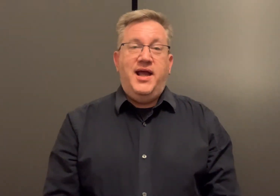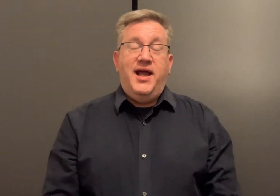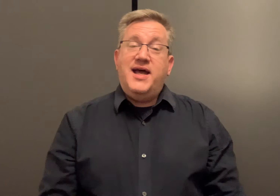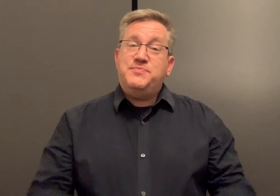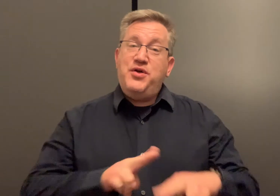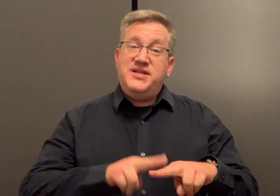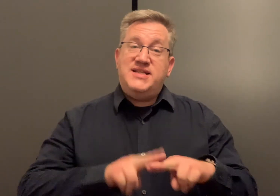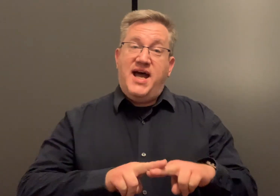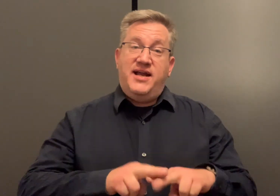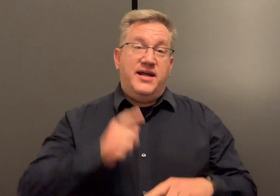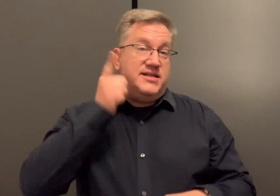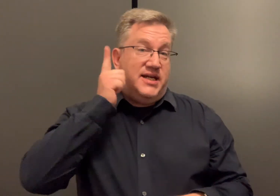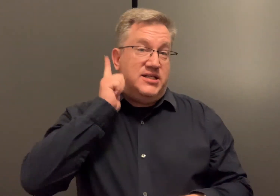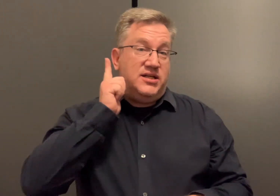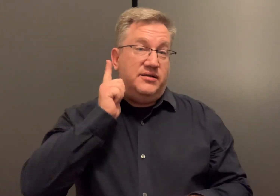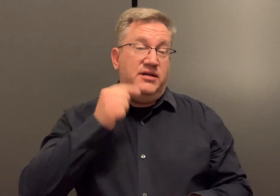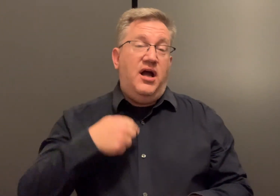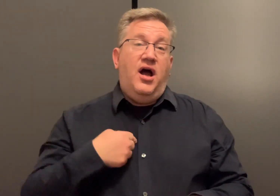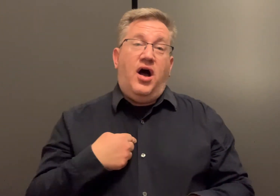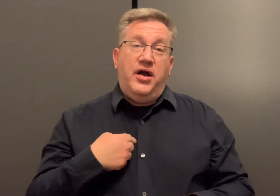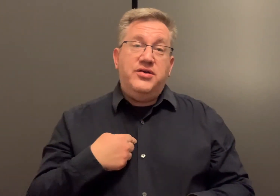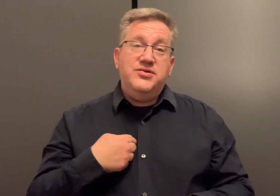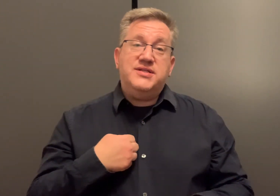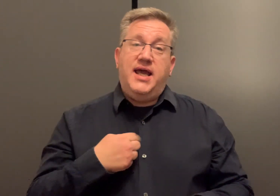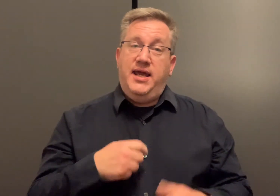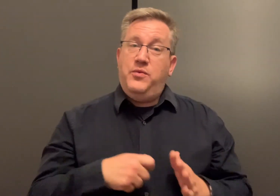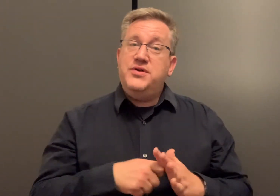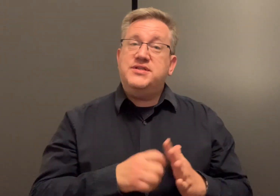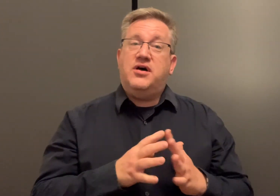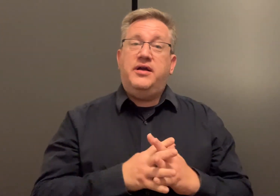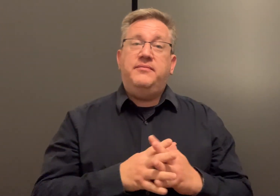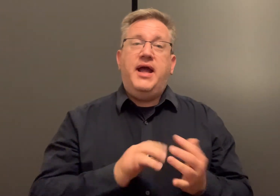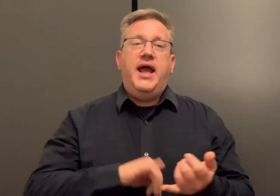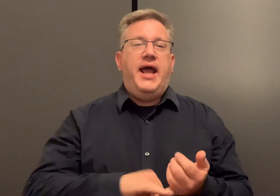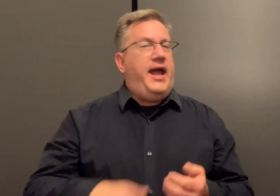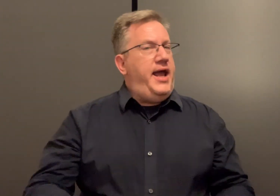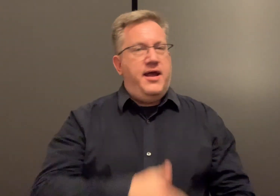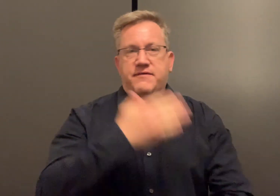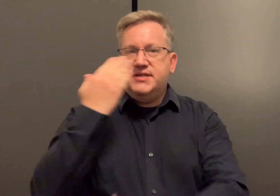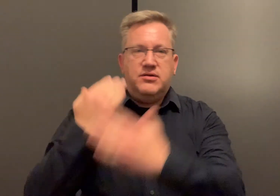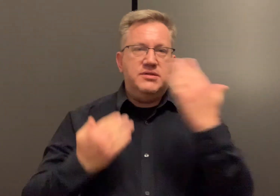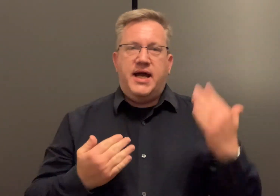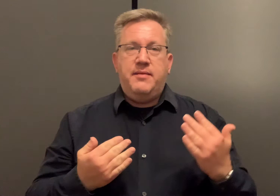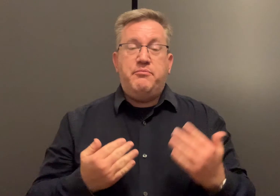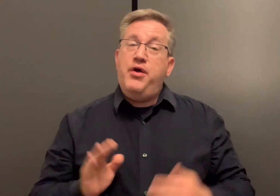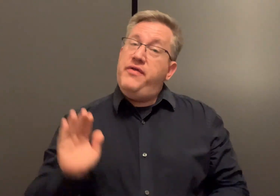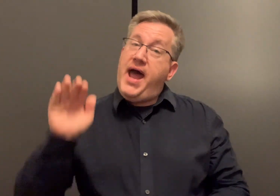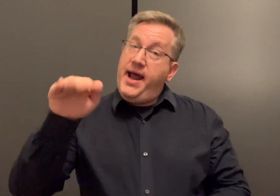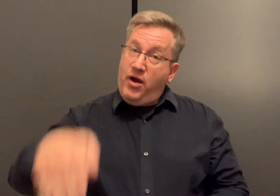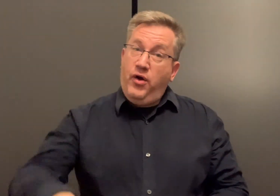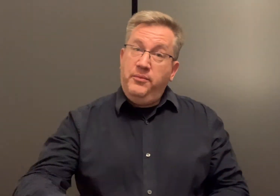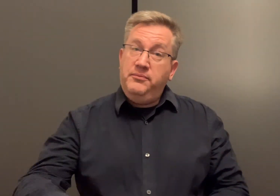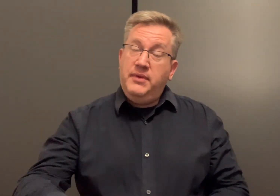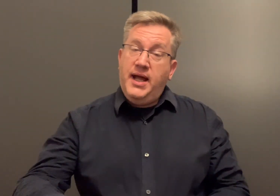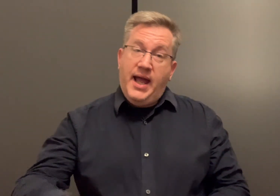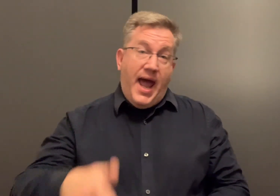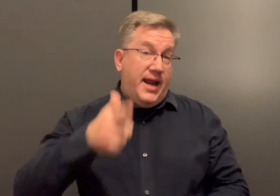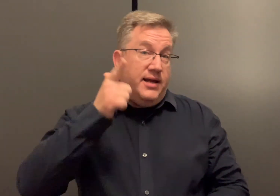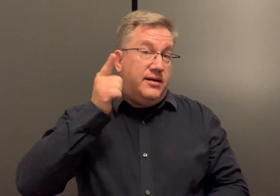As both a dad and a teacher, I use keyword sign every single day, both at home and